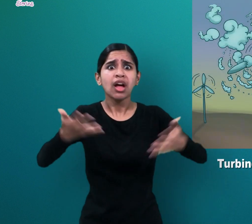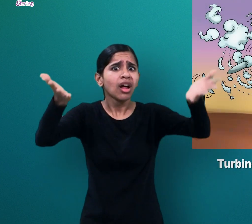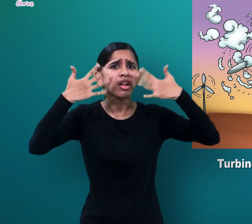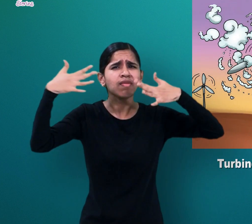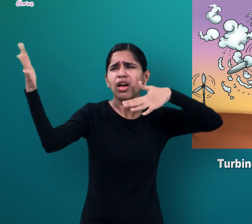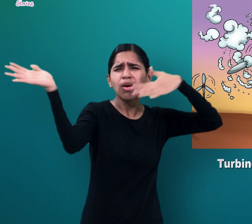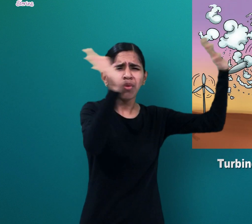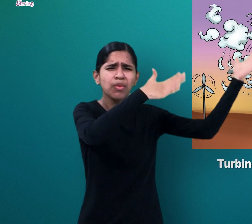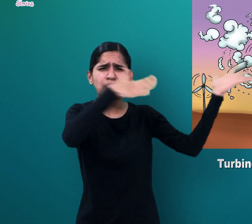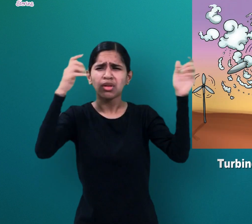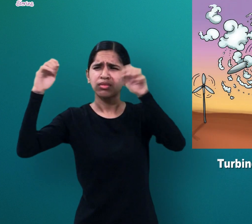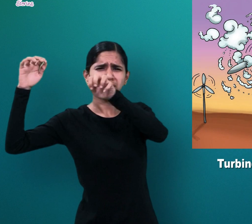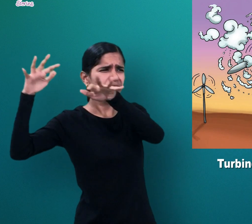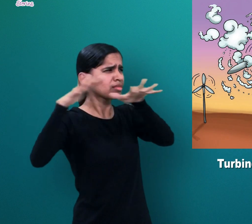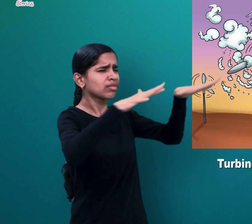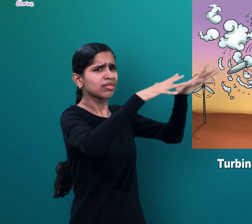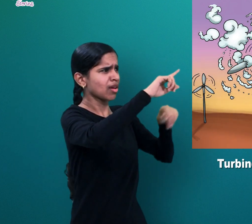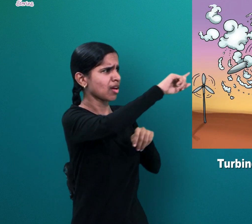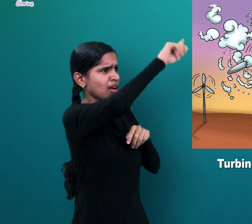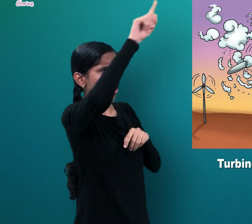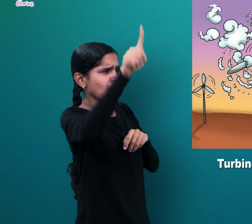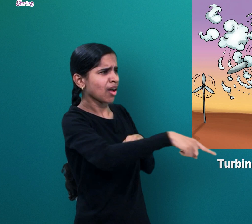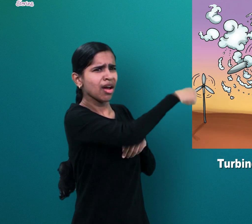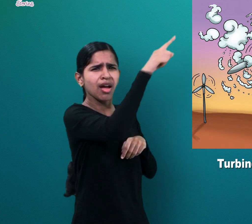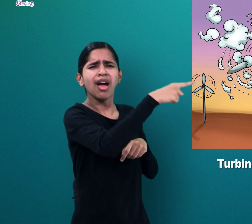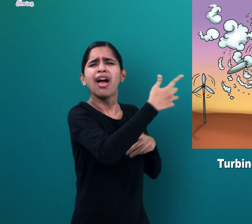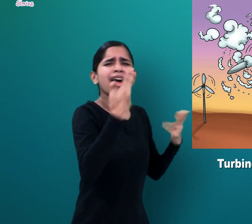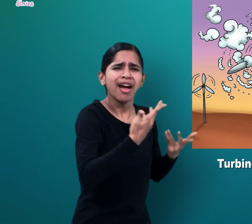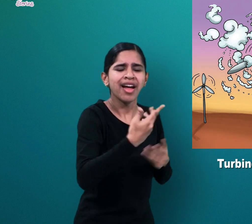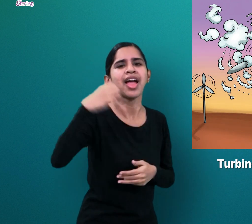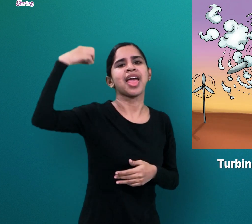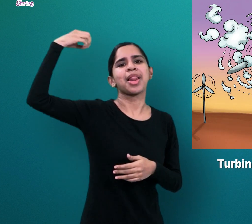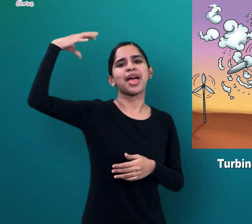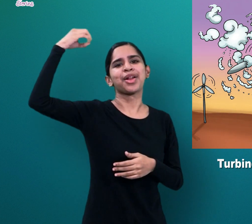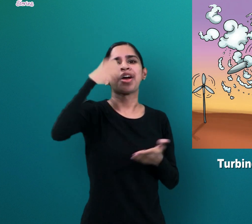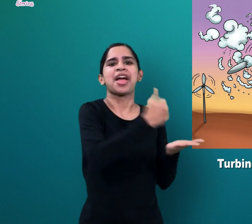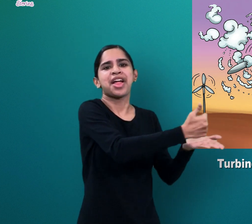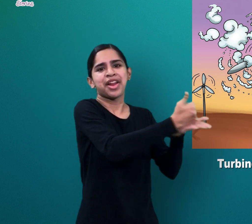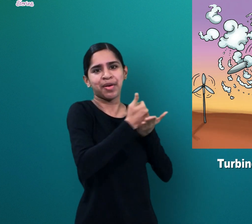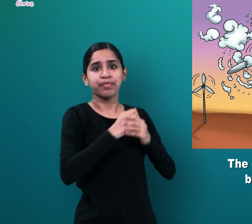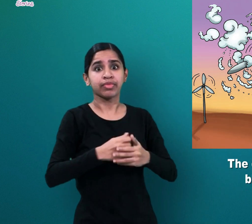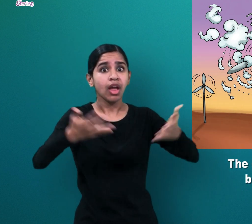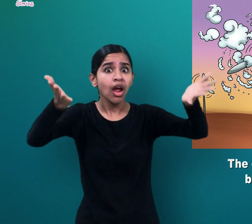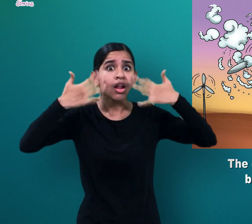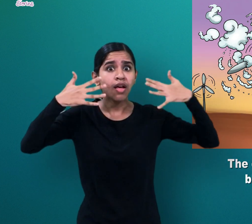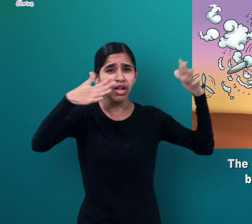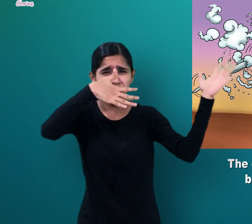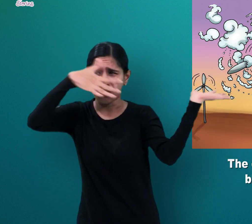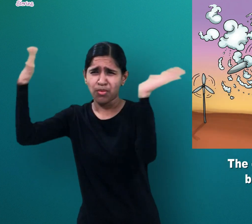Turbines help us transform wind energy into electrical energy. The energy of